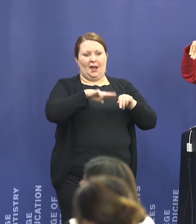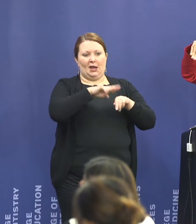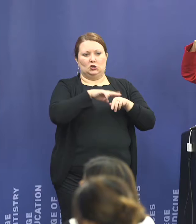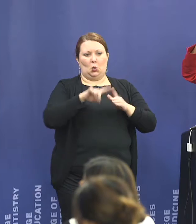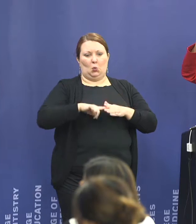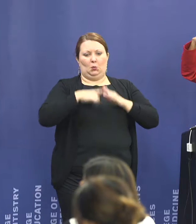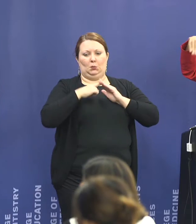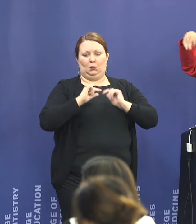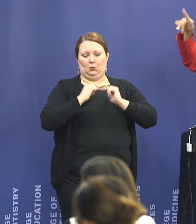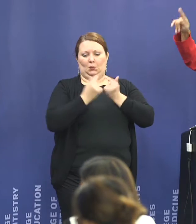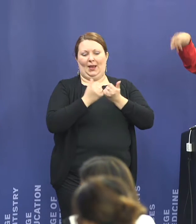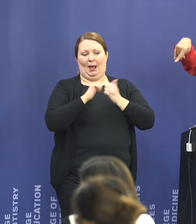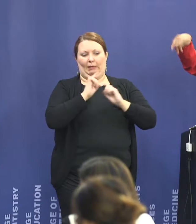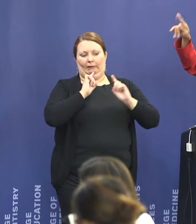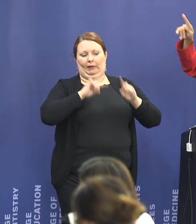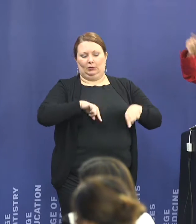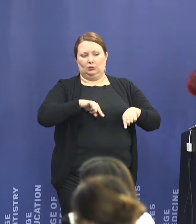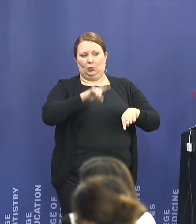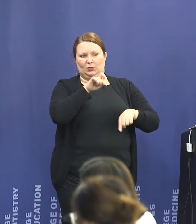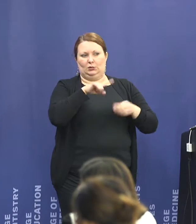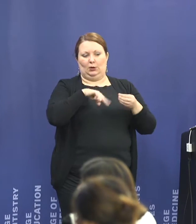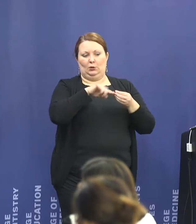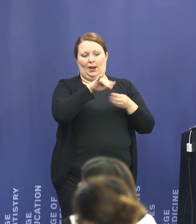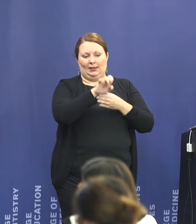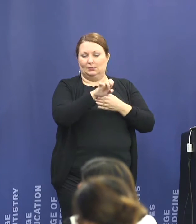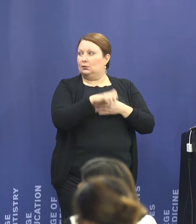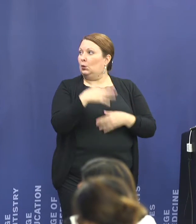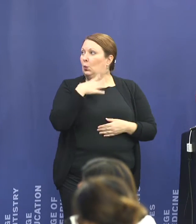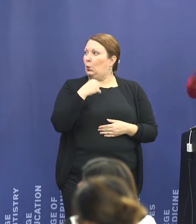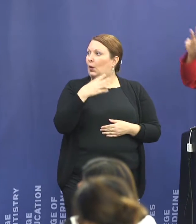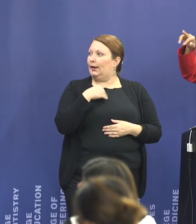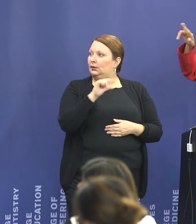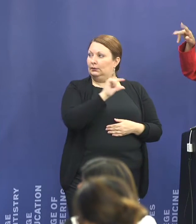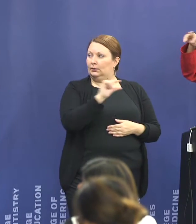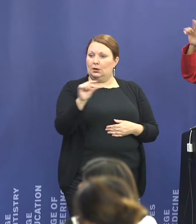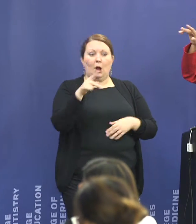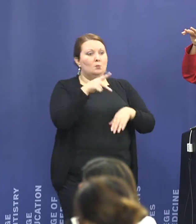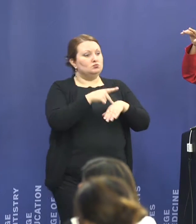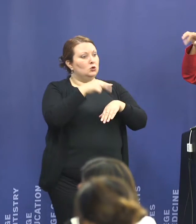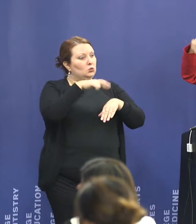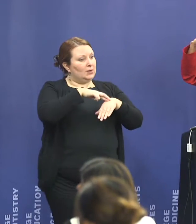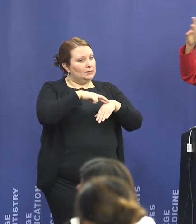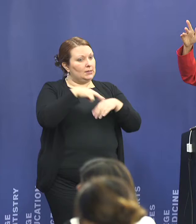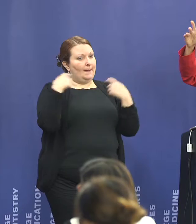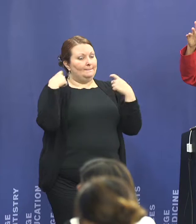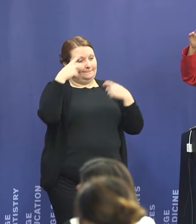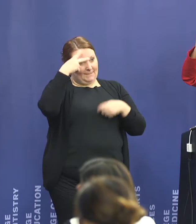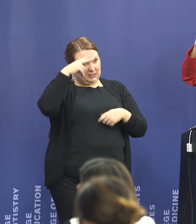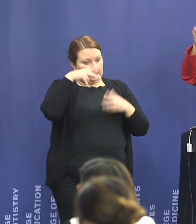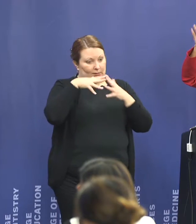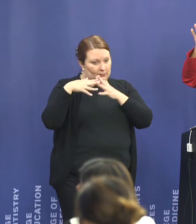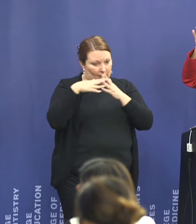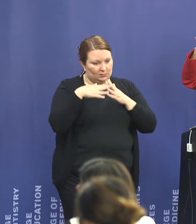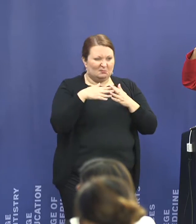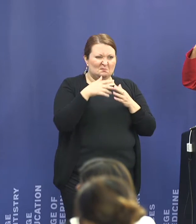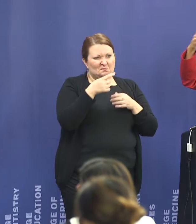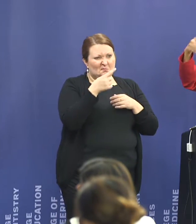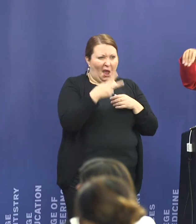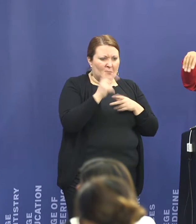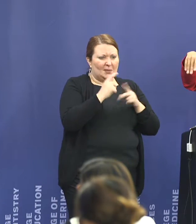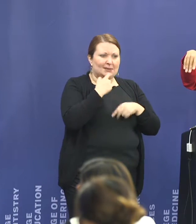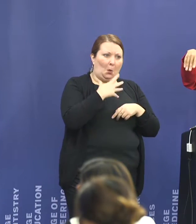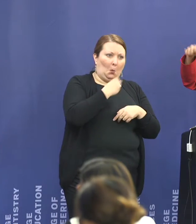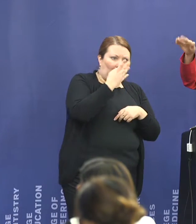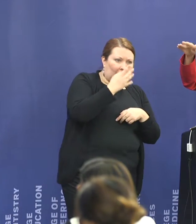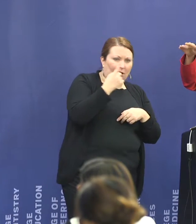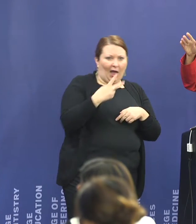origin groups answer the race question. And if you look at the white column, you'll see, yes, Puerto Ricans and Mexican Americans, they probably have half people saying